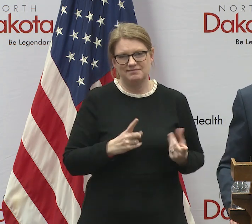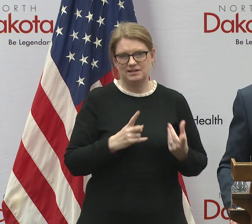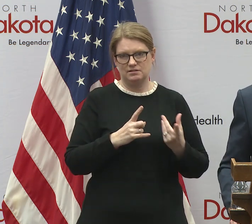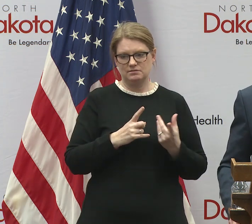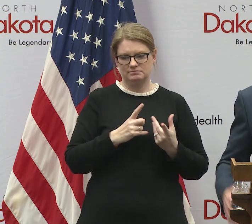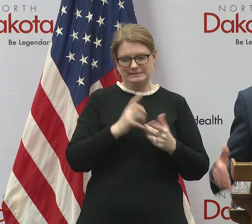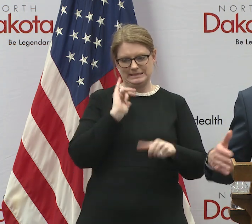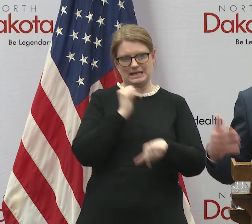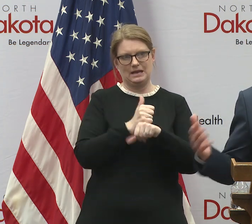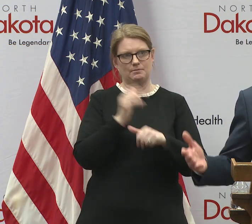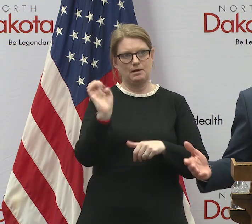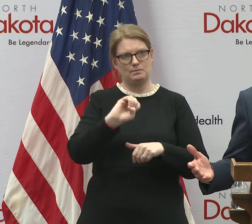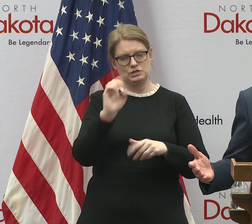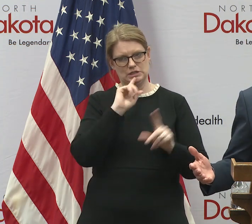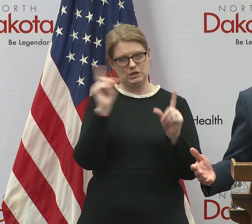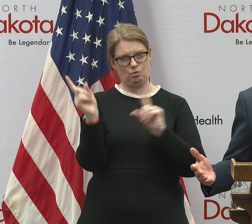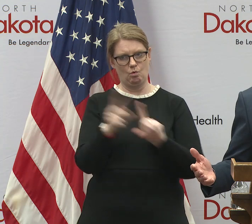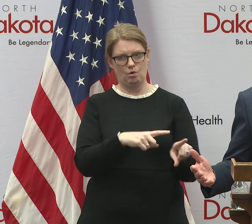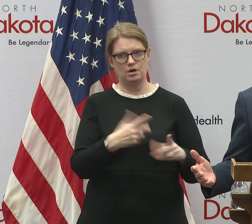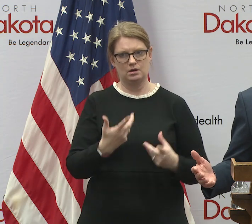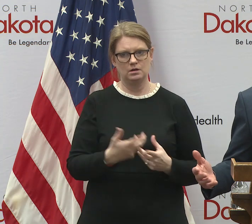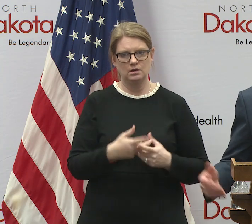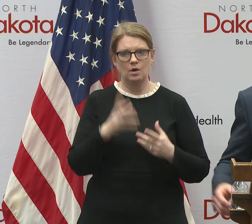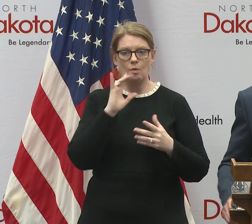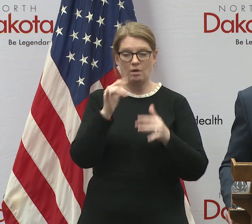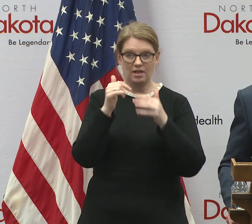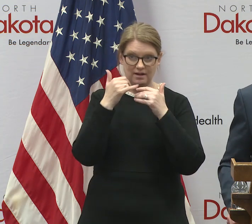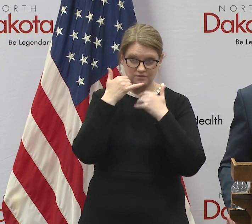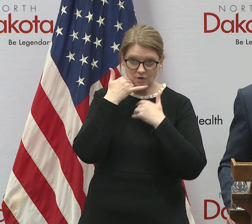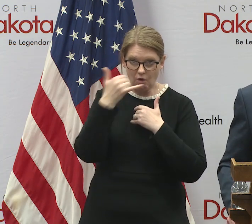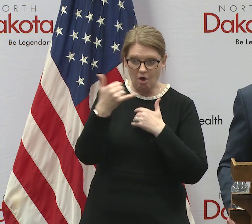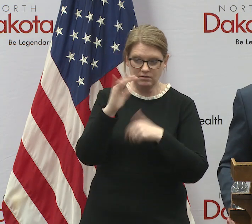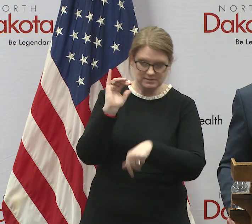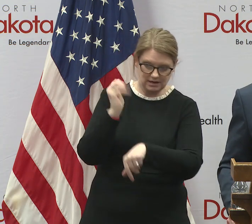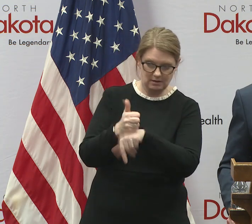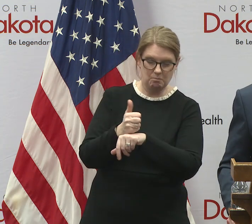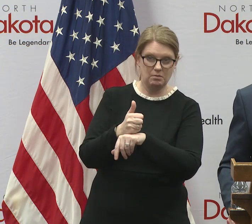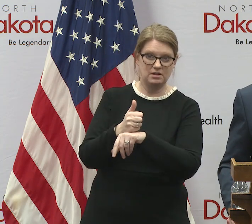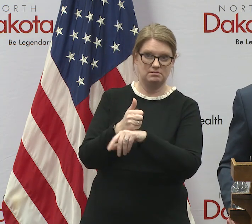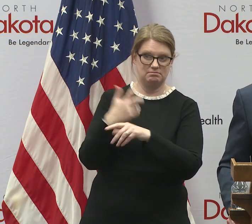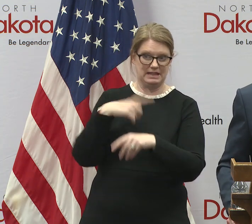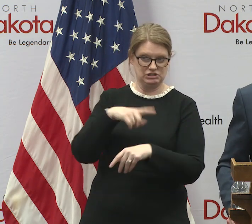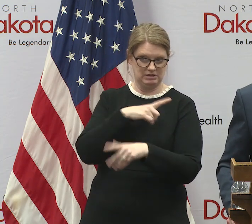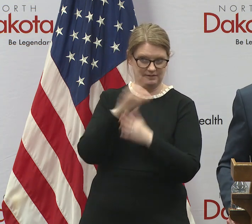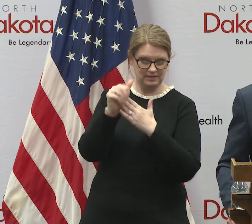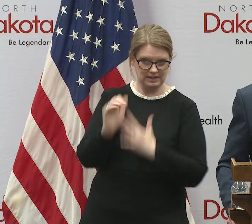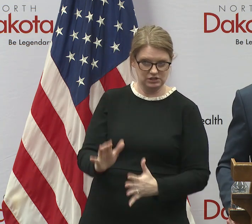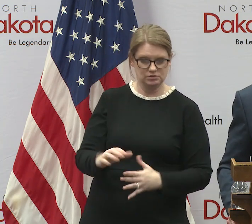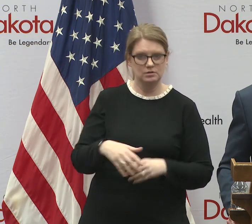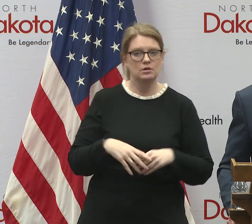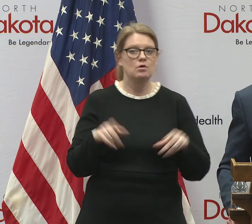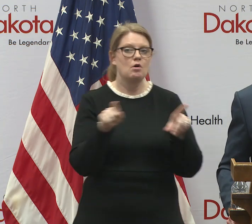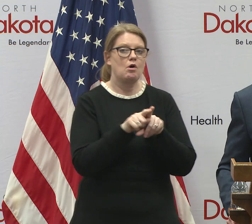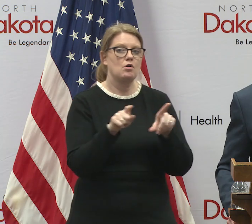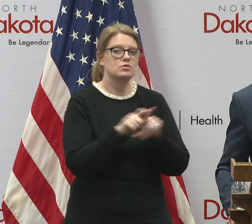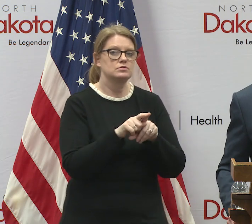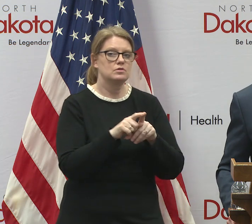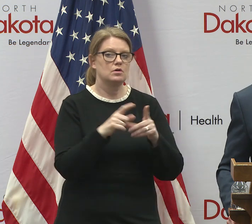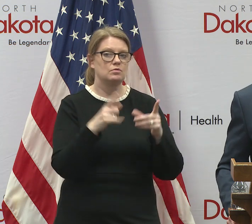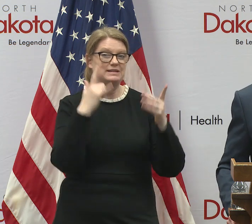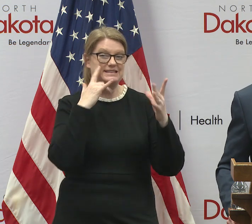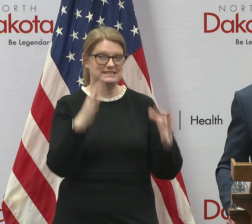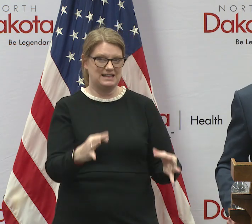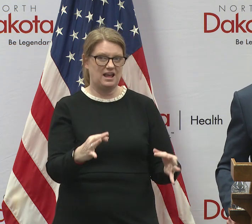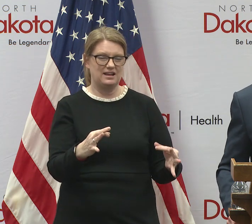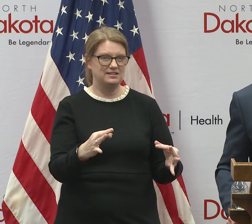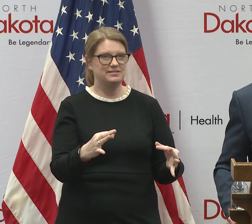But we're going to continue to have standing calls with legislative leadership. We've also made a decision this week to improve it because